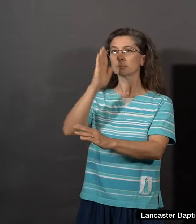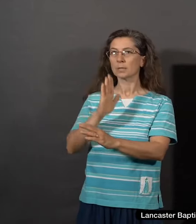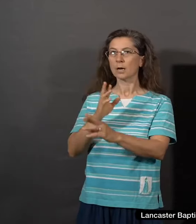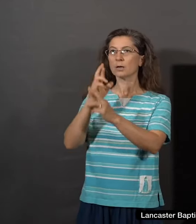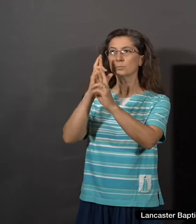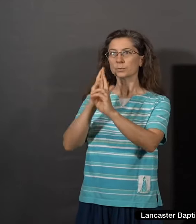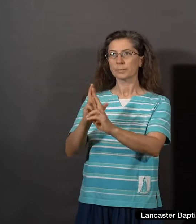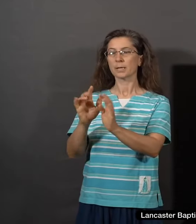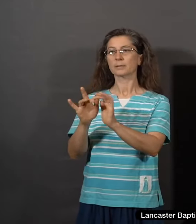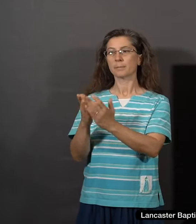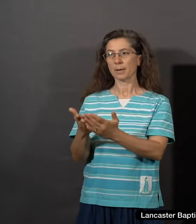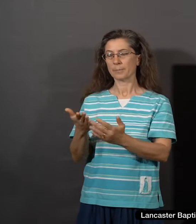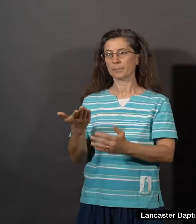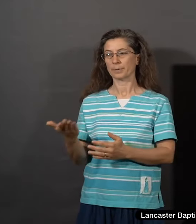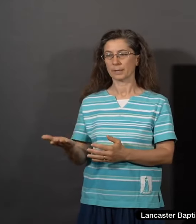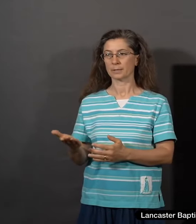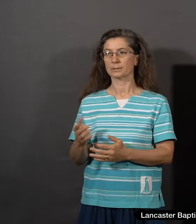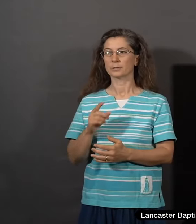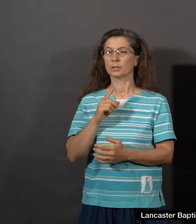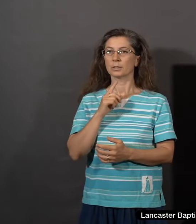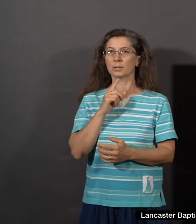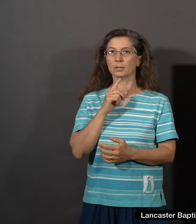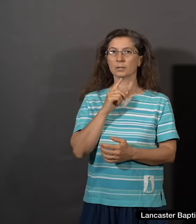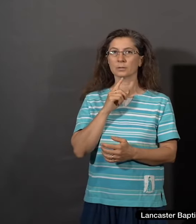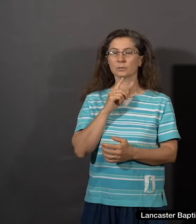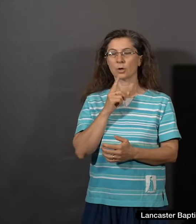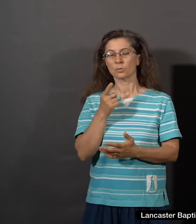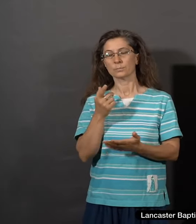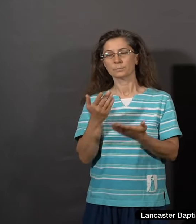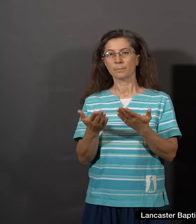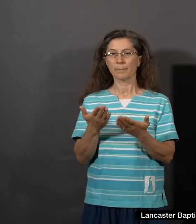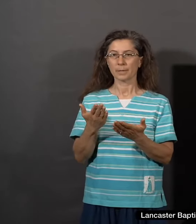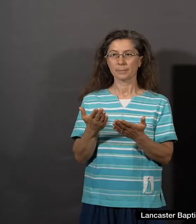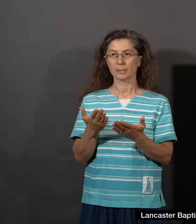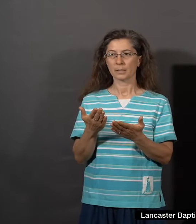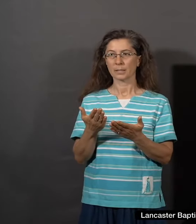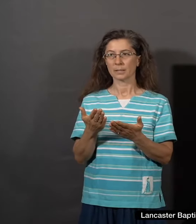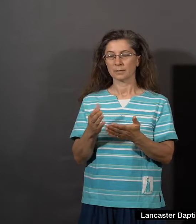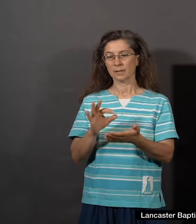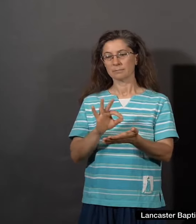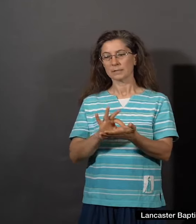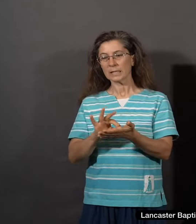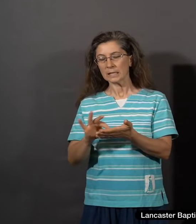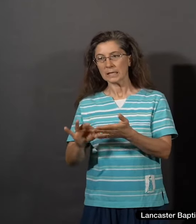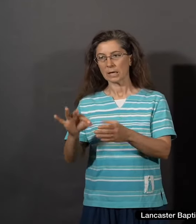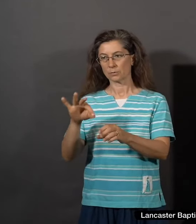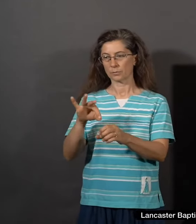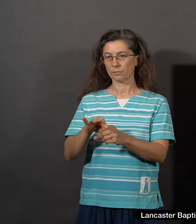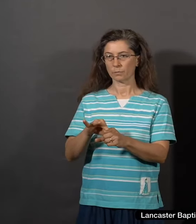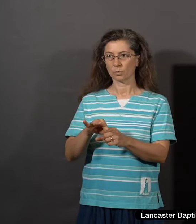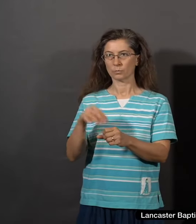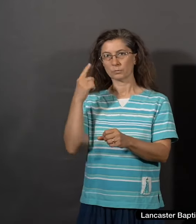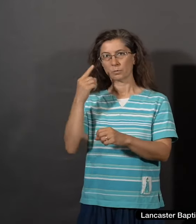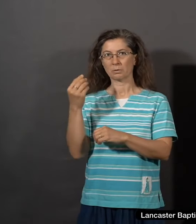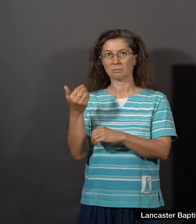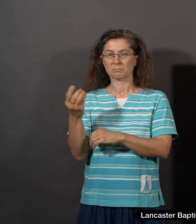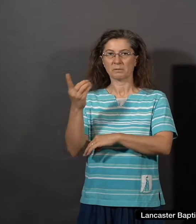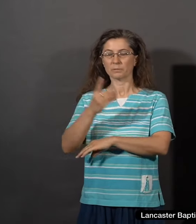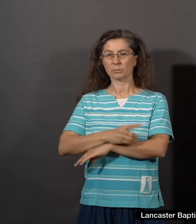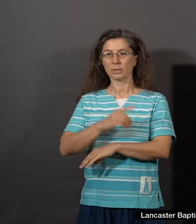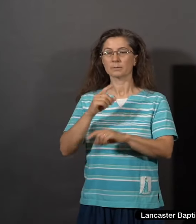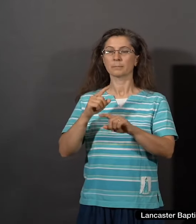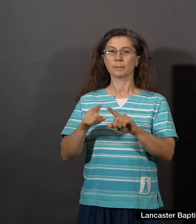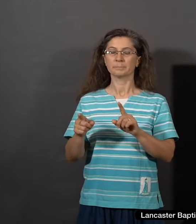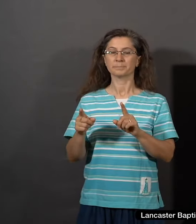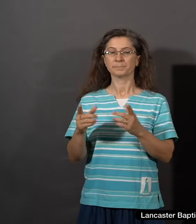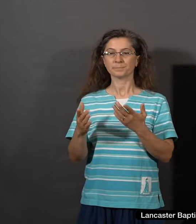forth to take that seat i think it might take a few days to count the ballots uh there's been a few shenanigans in the in the process i'm told